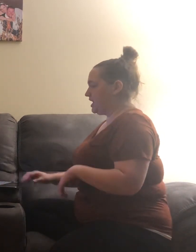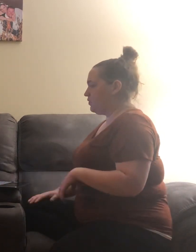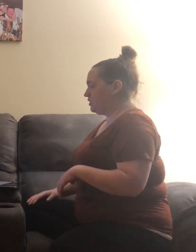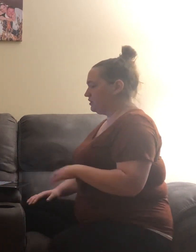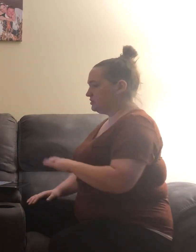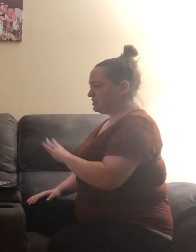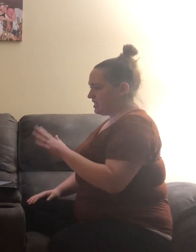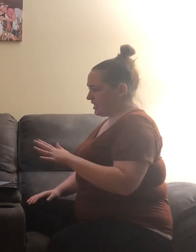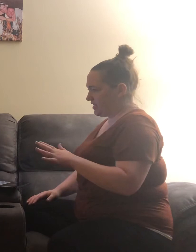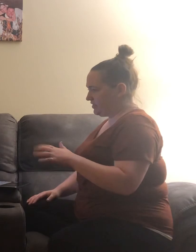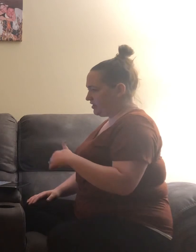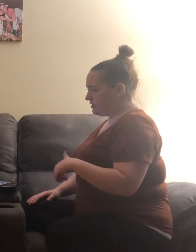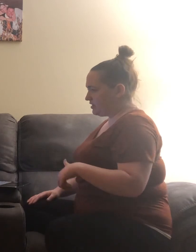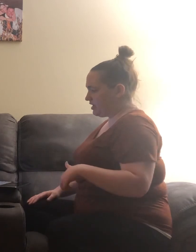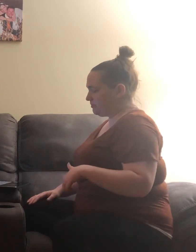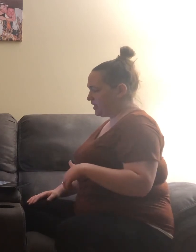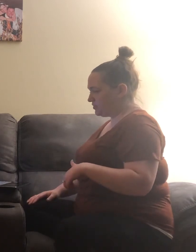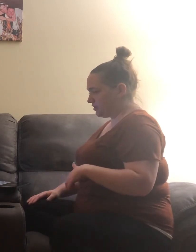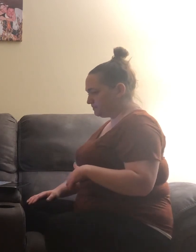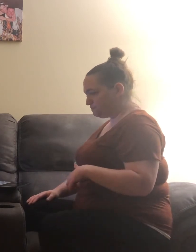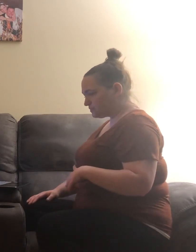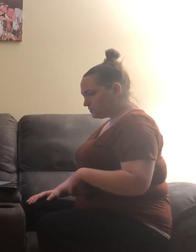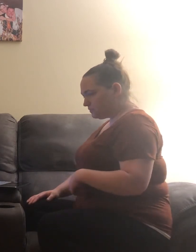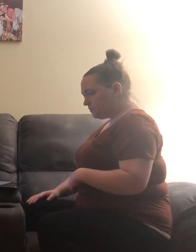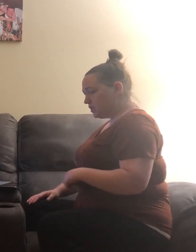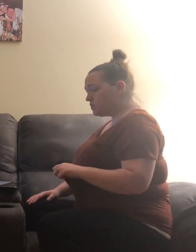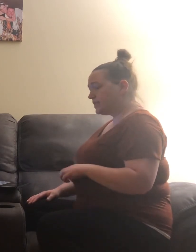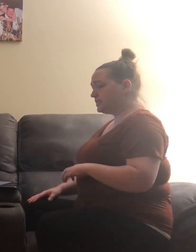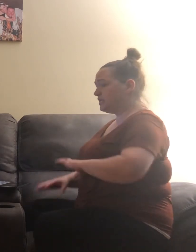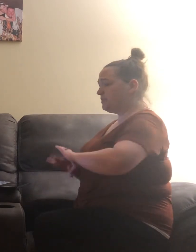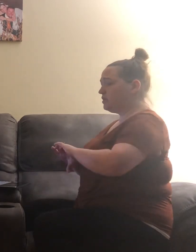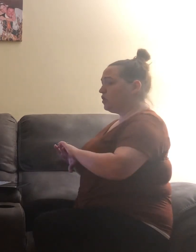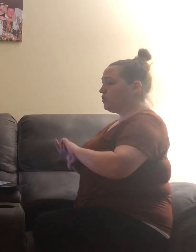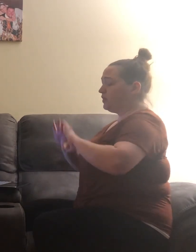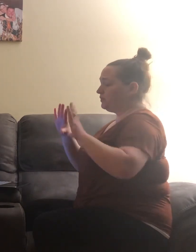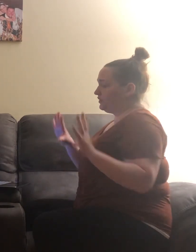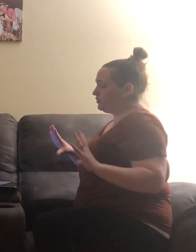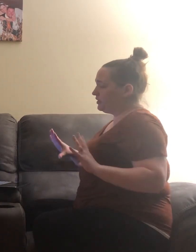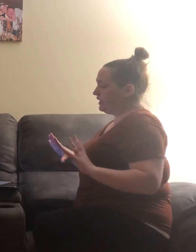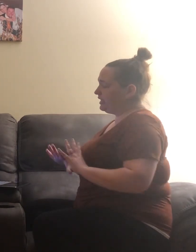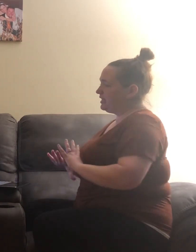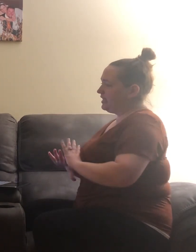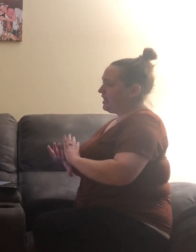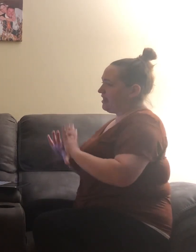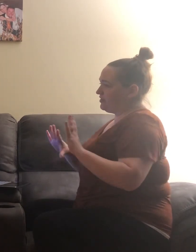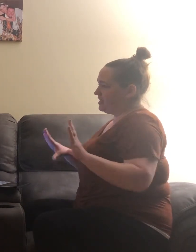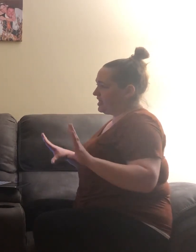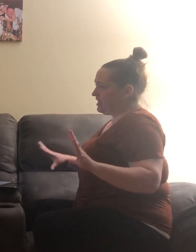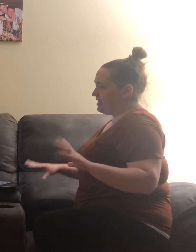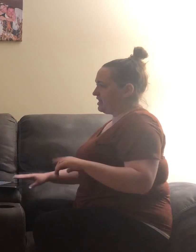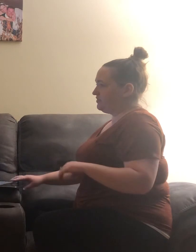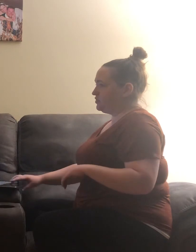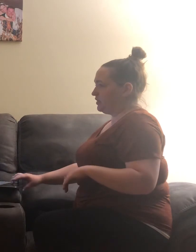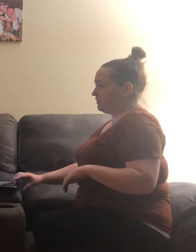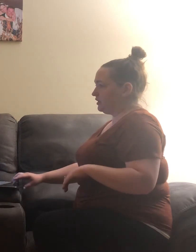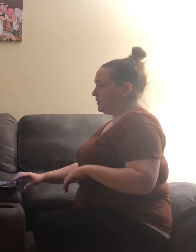towel sitting on their counter. So that's going to be when we're in the green every day, kind of doing really